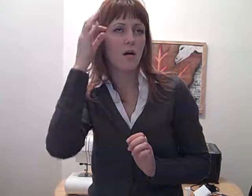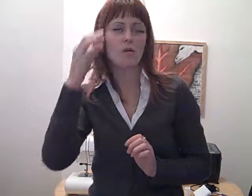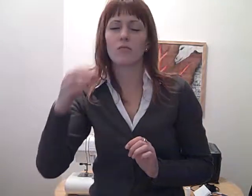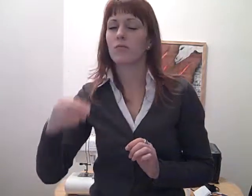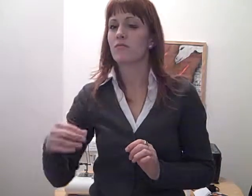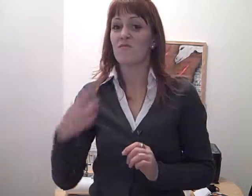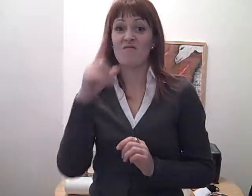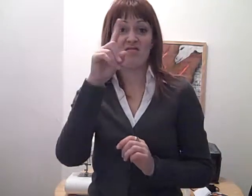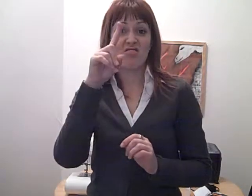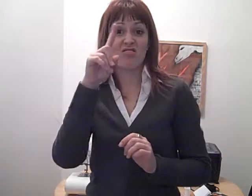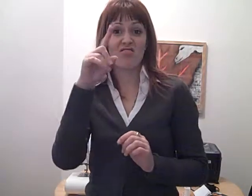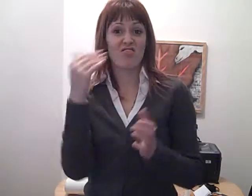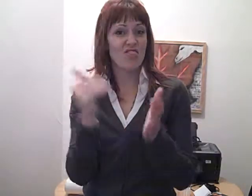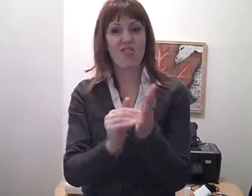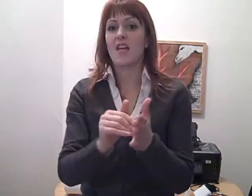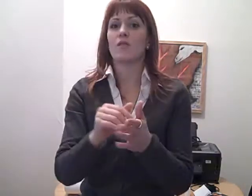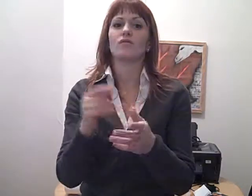How is that possible?